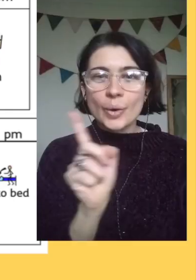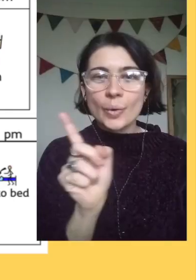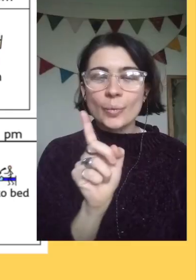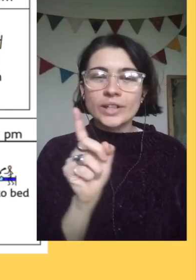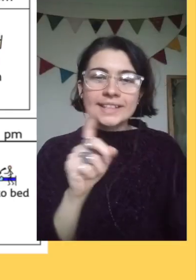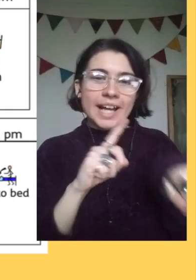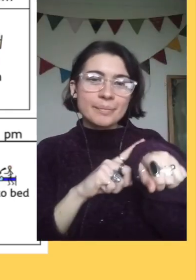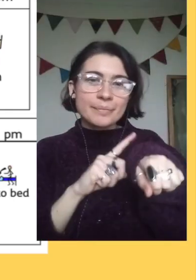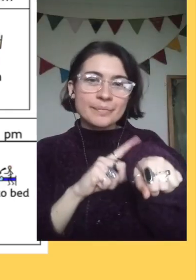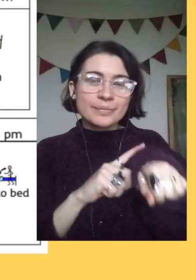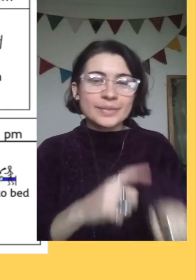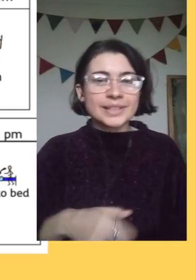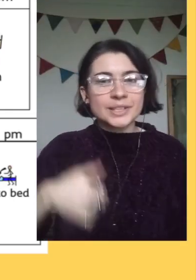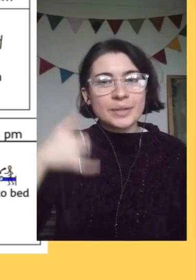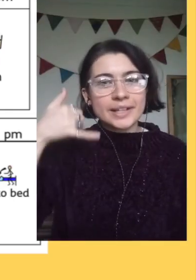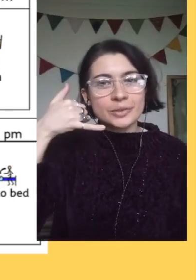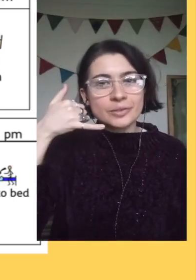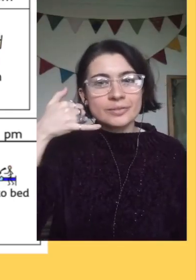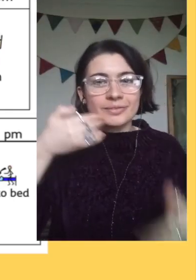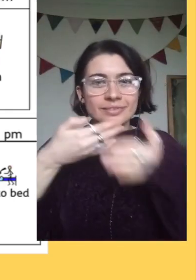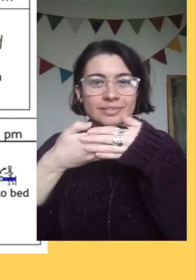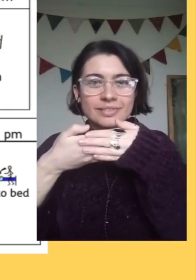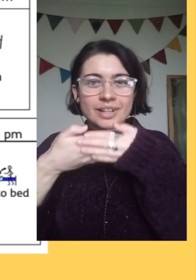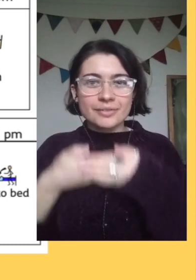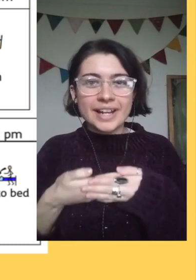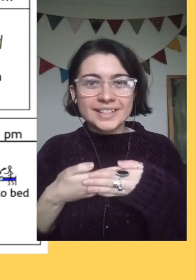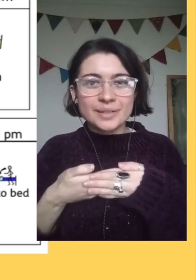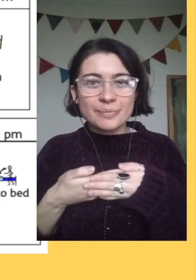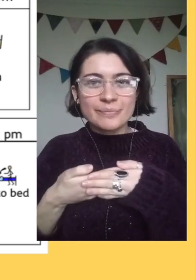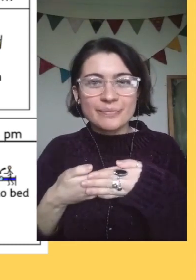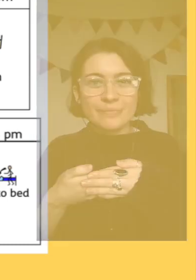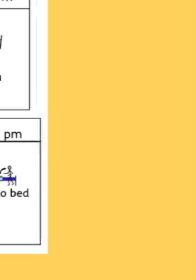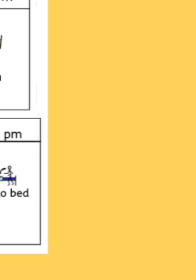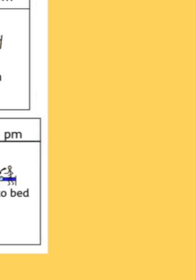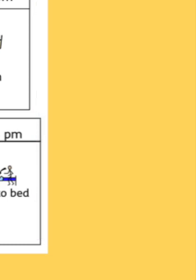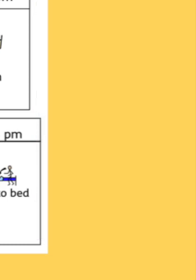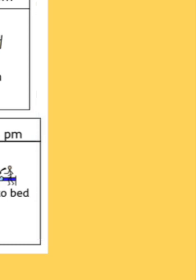What time do I call a friend?